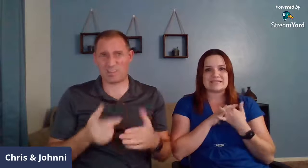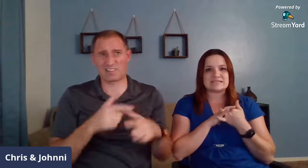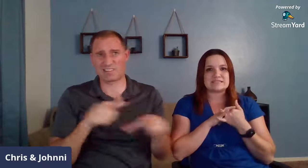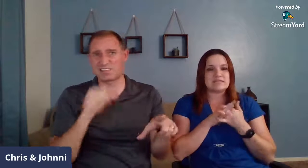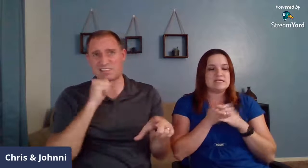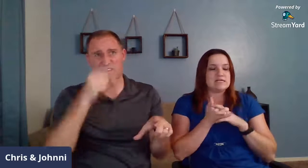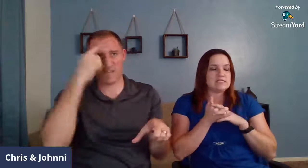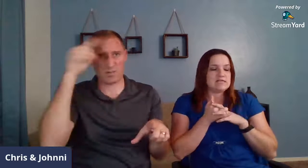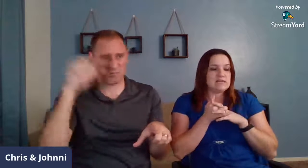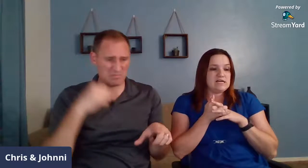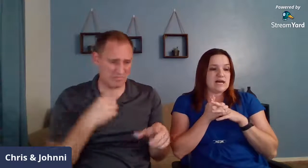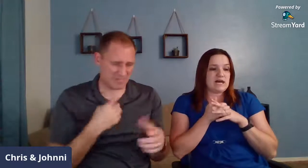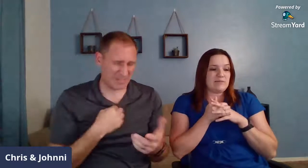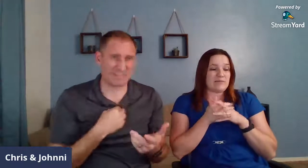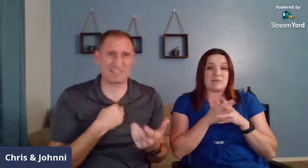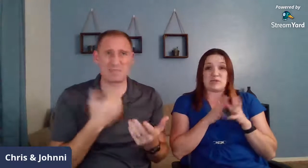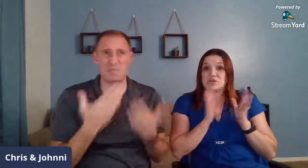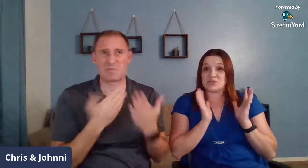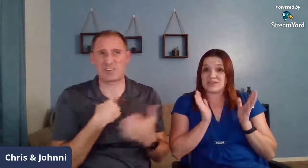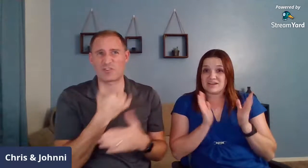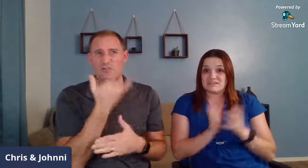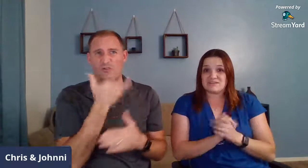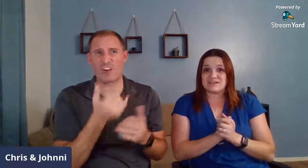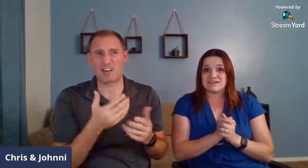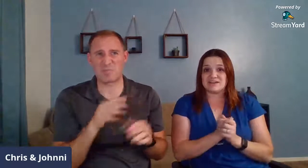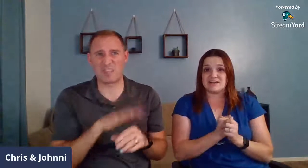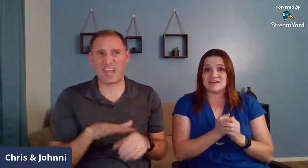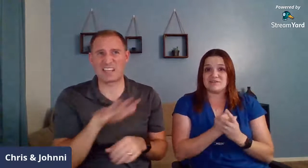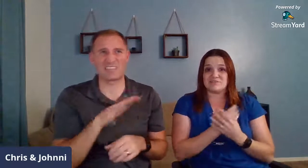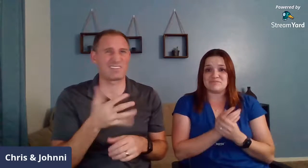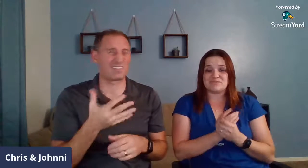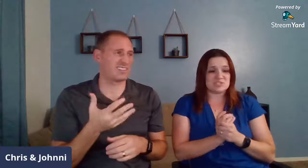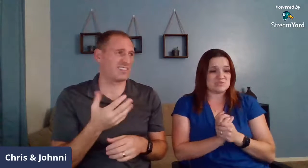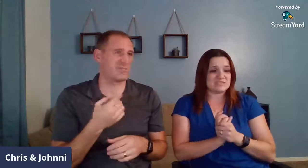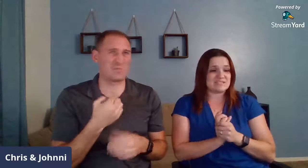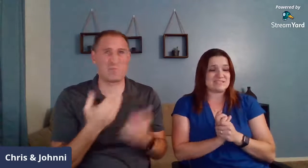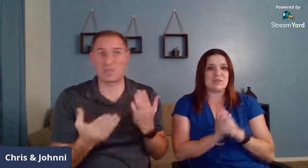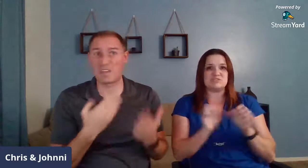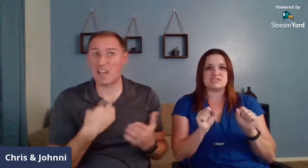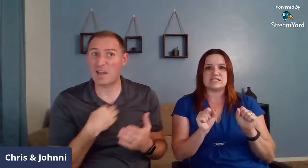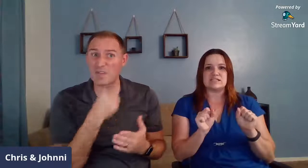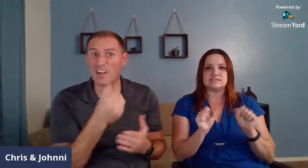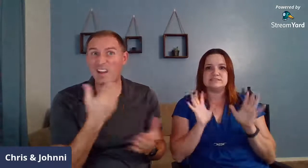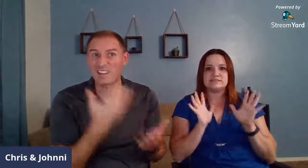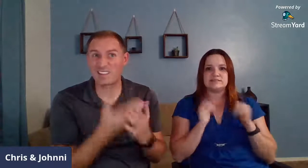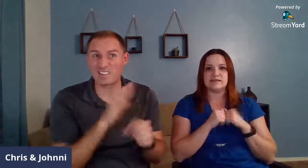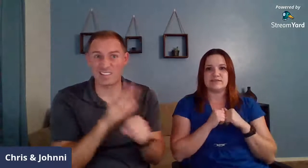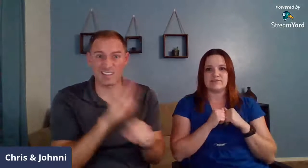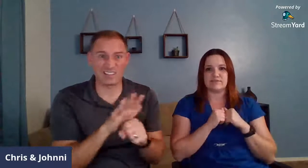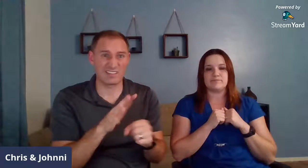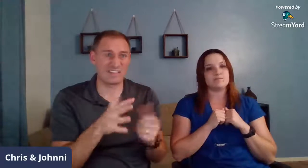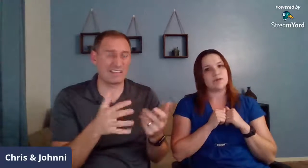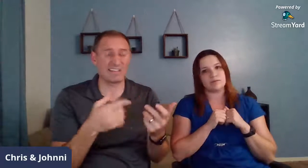place. Maybe I'm not good enough to do this. I'm just going to give up. No.